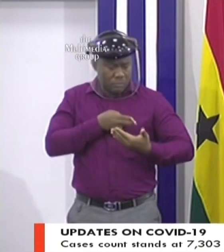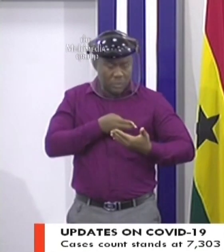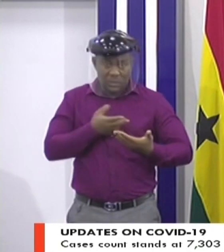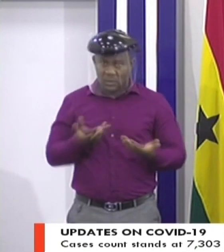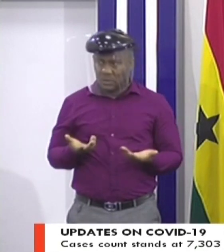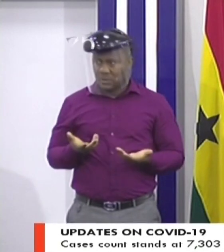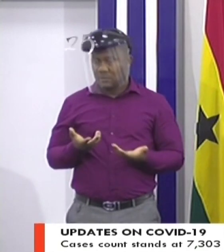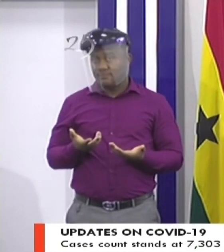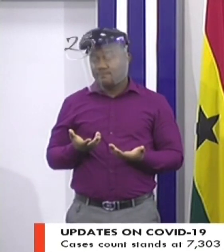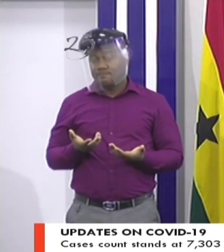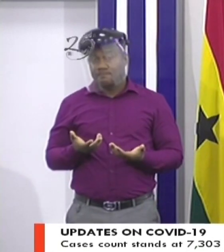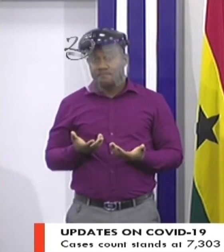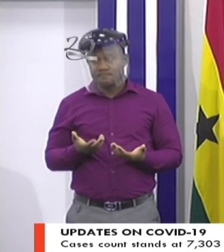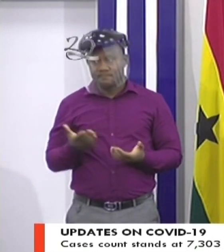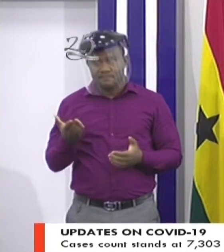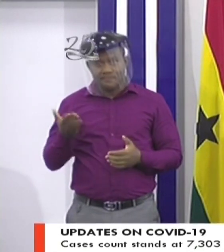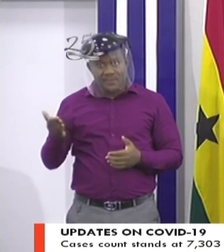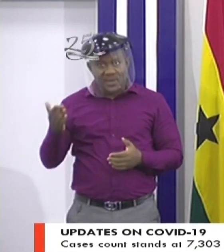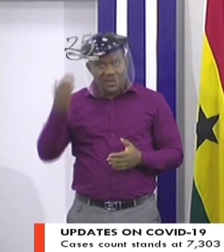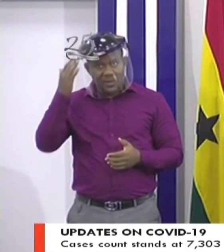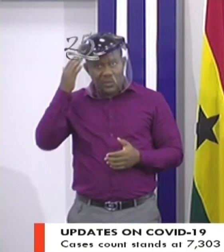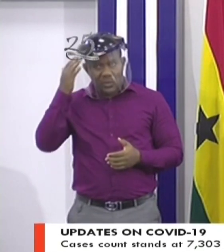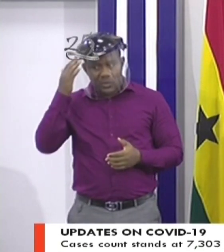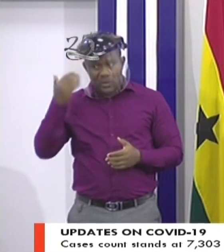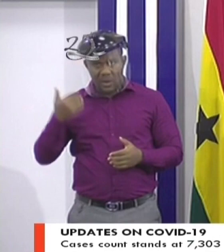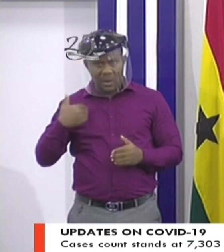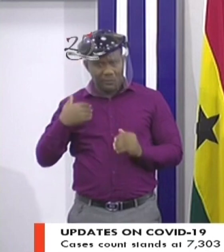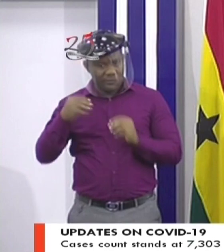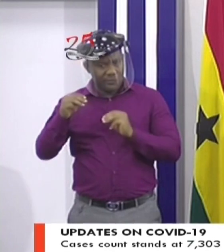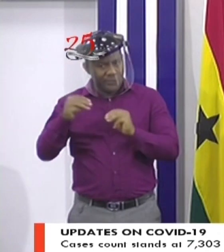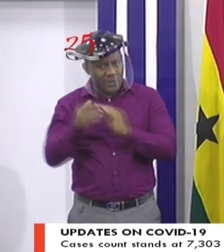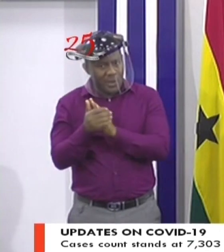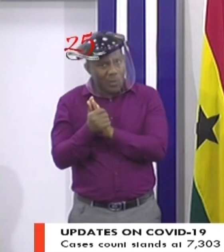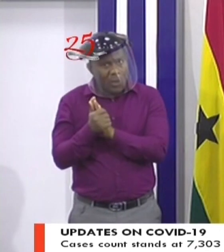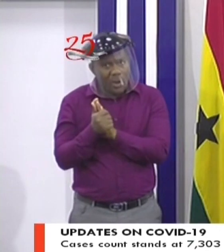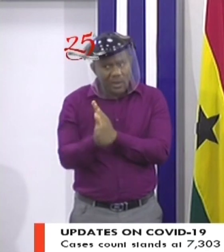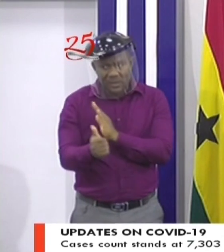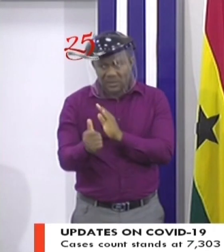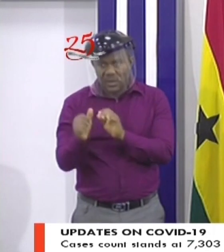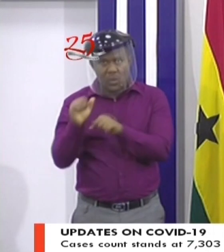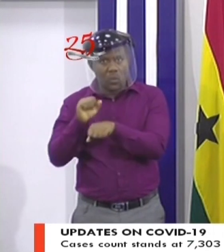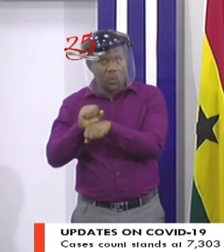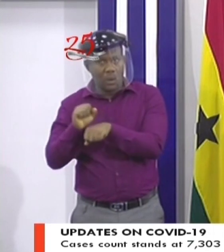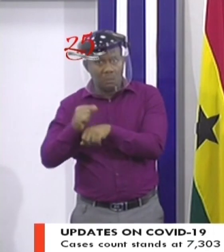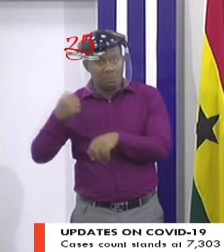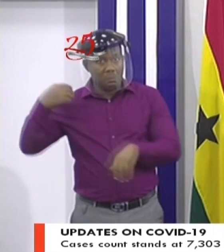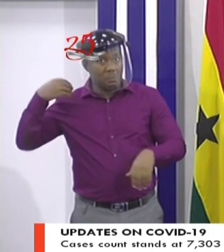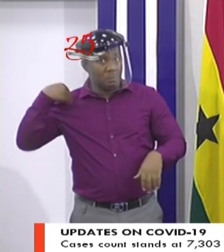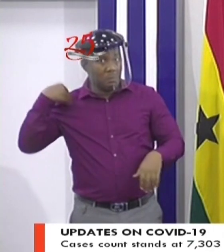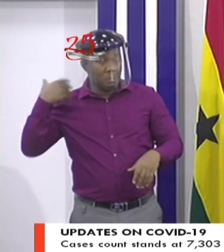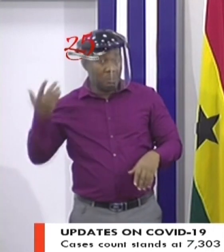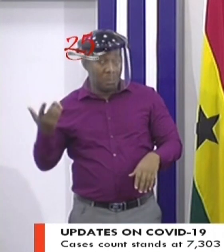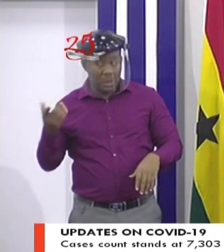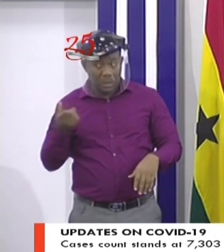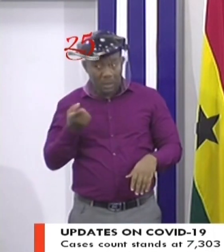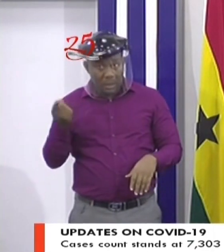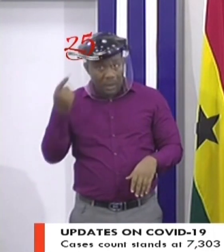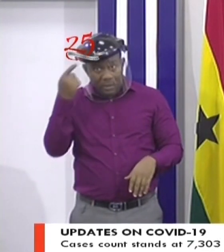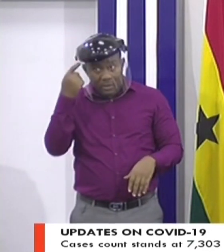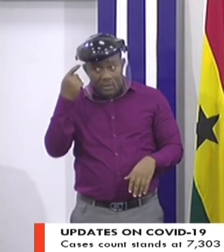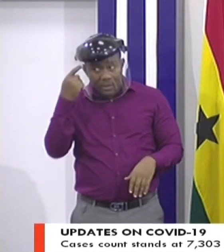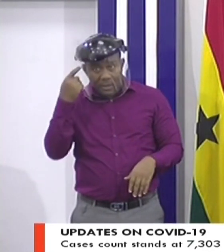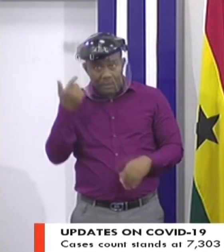are managers, they are using their managerial skills and principles, and if for any reason they think